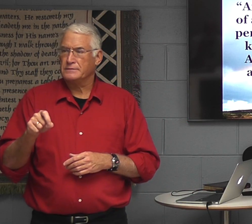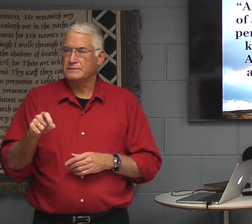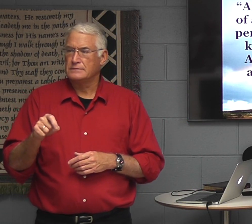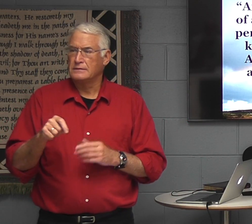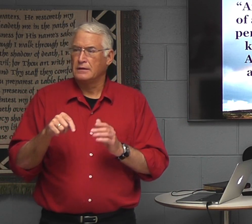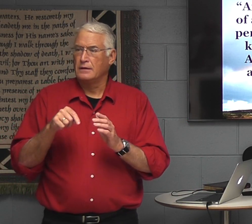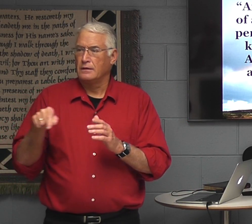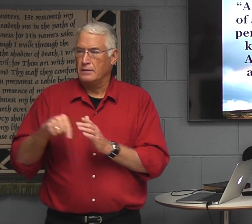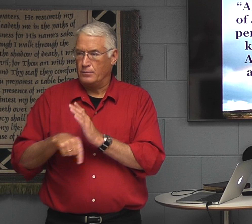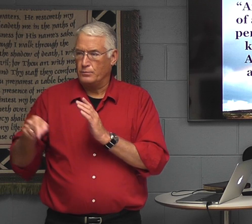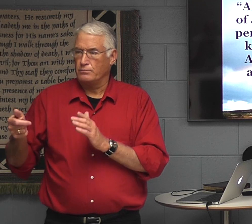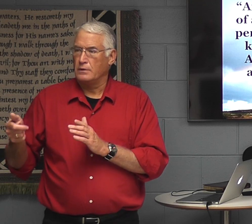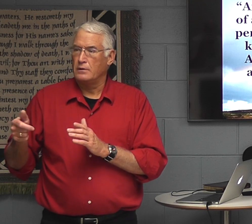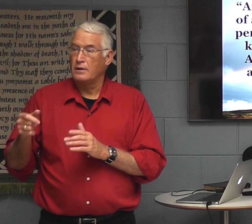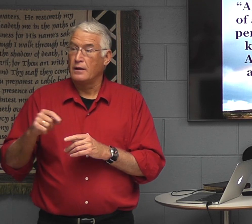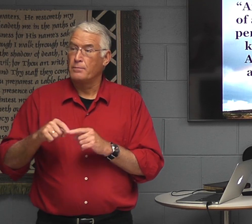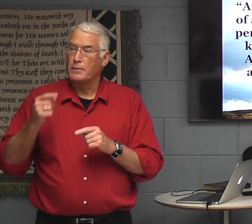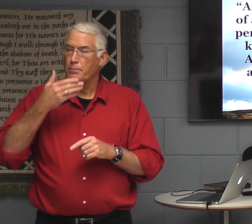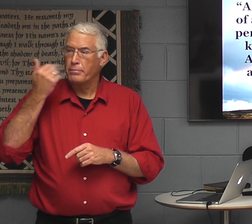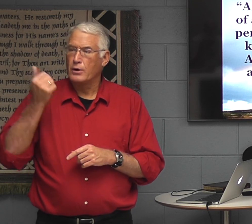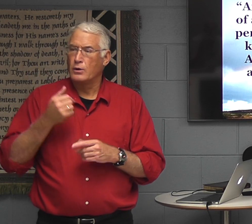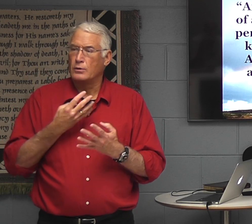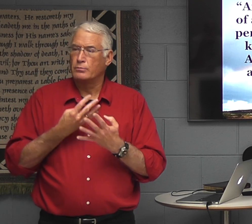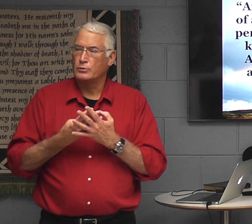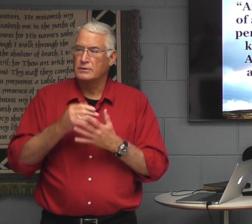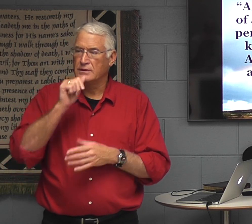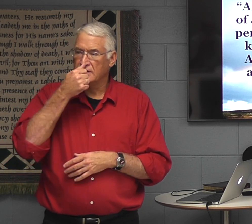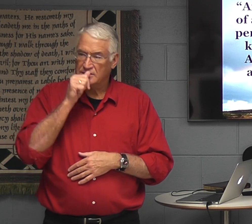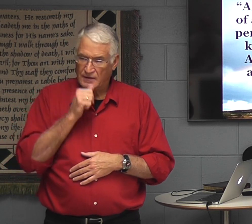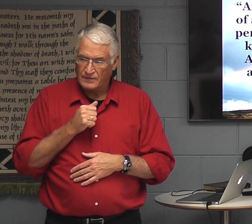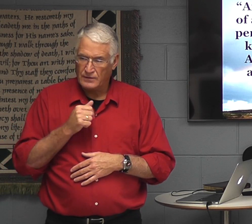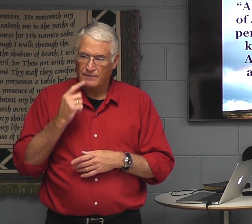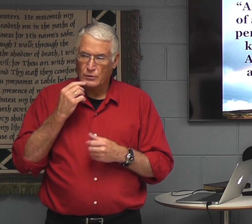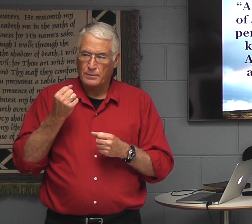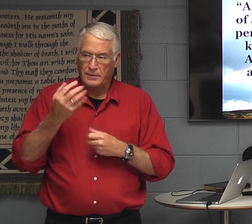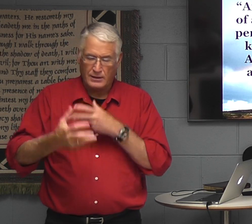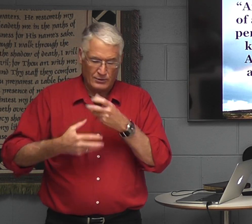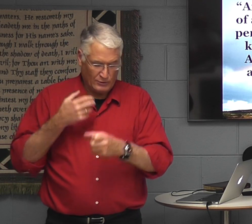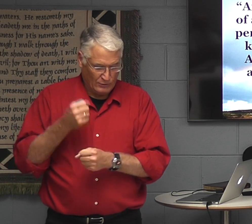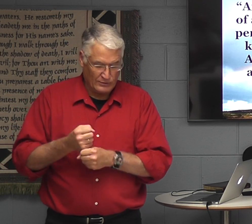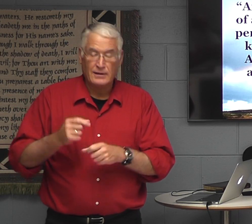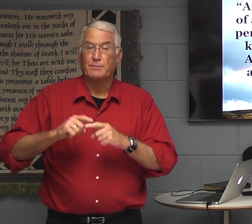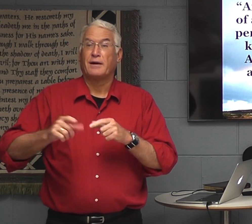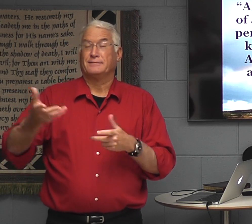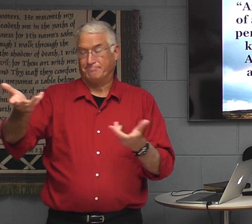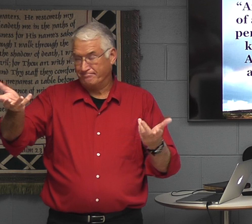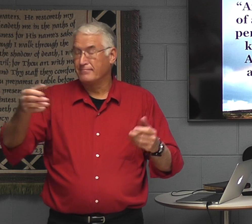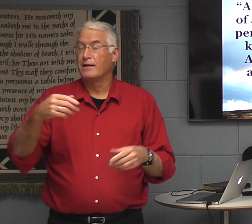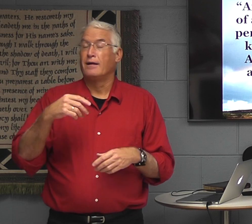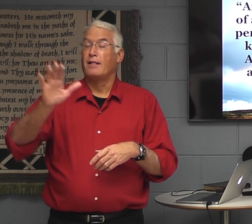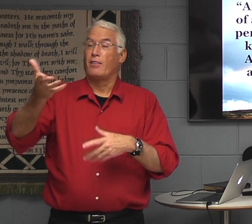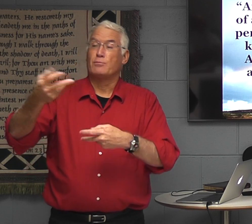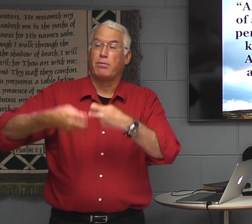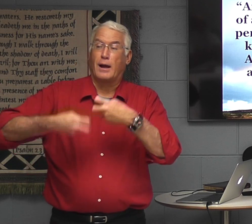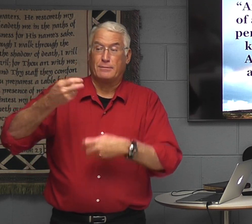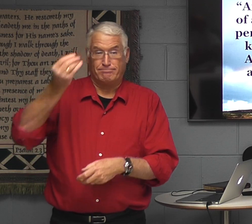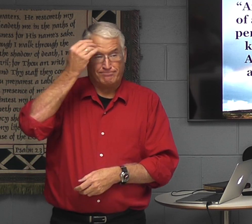If you murder someone, you must yourselves die. But it's really better for them to sit in prison and suffer for many